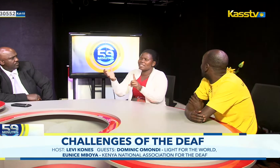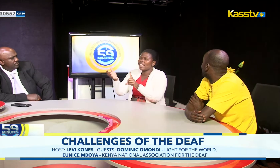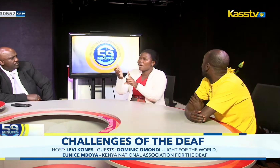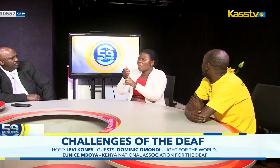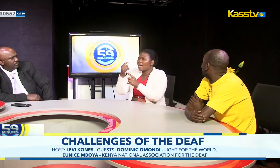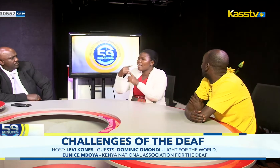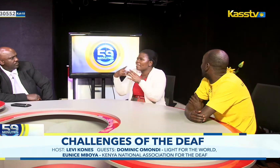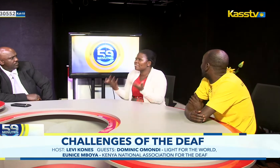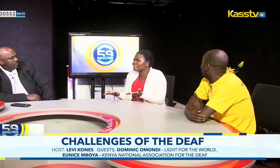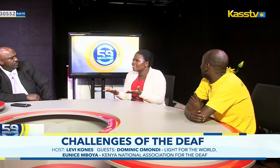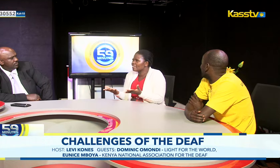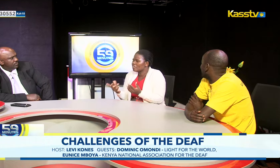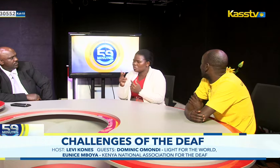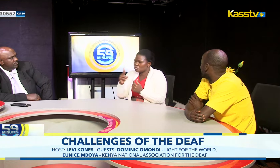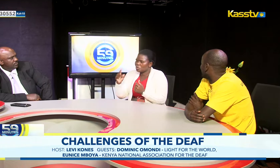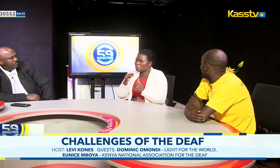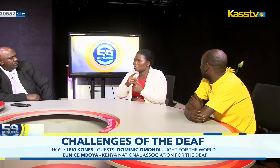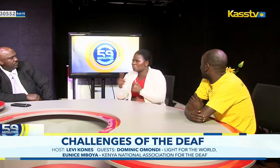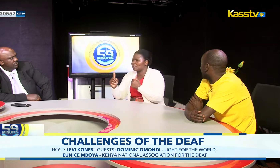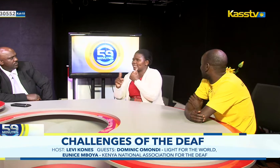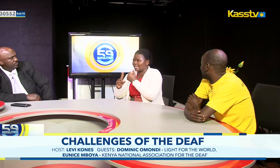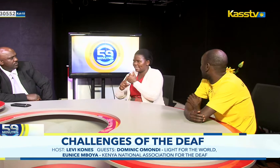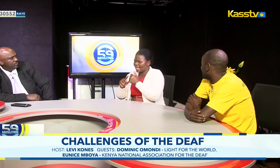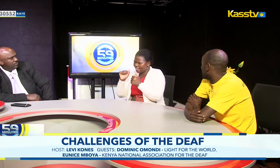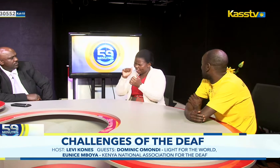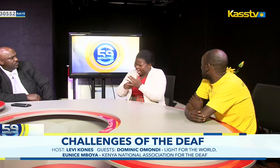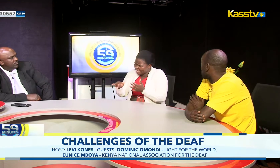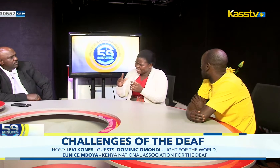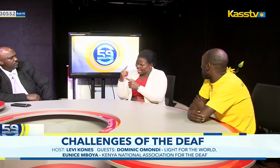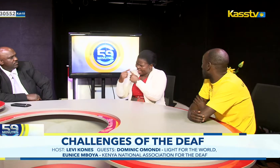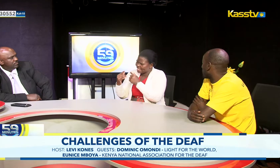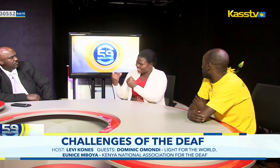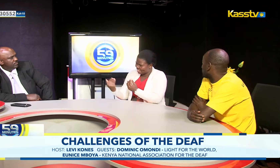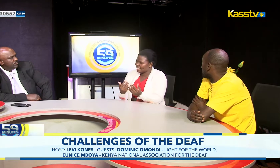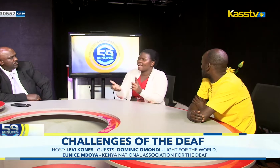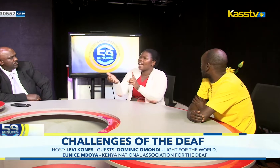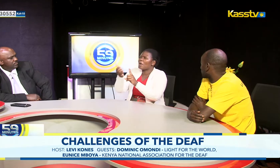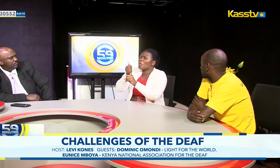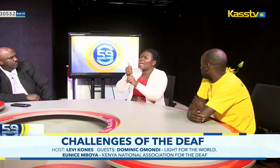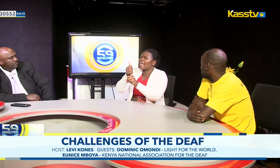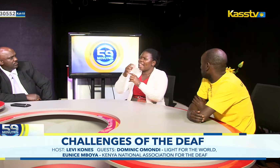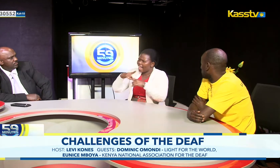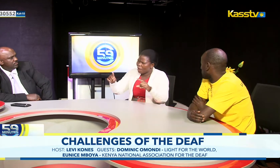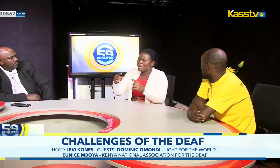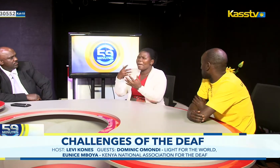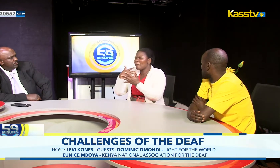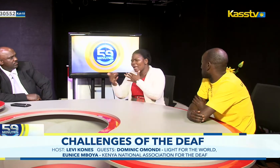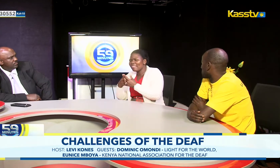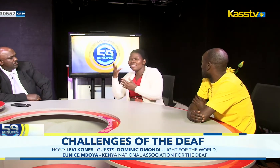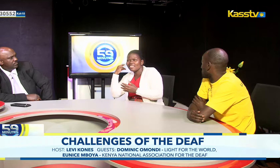my suggestion would be I think language acquisition period is like between 2 to 6 years. You can easily acquire